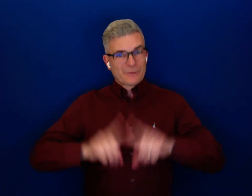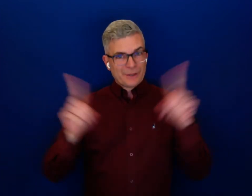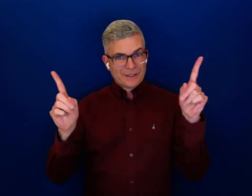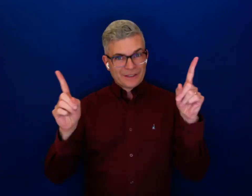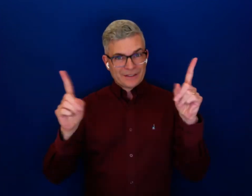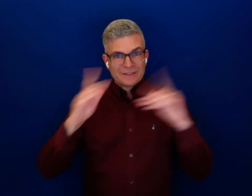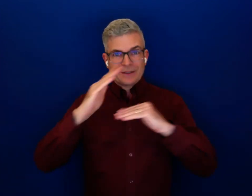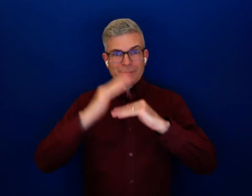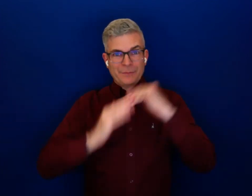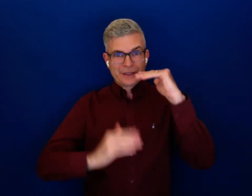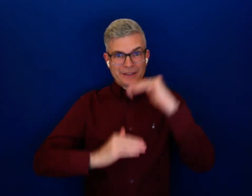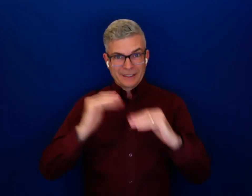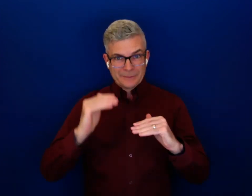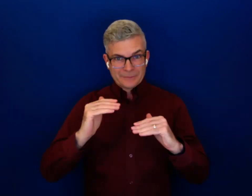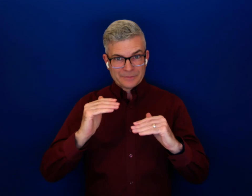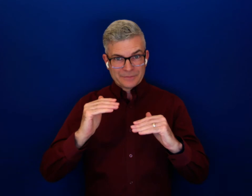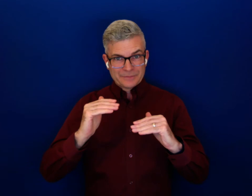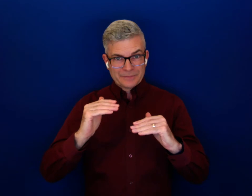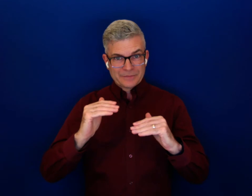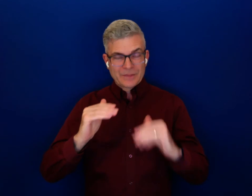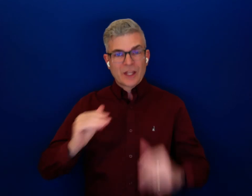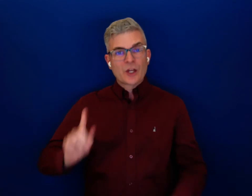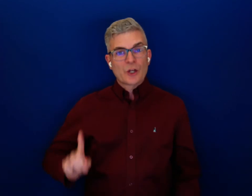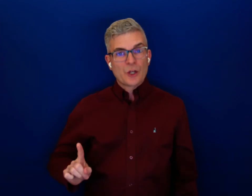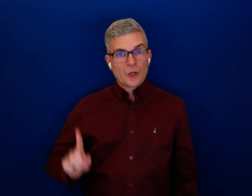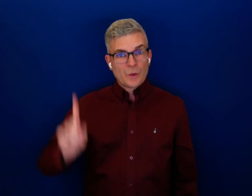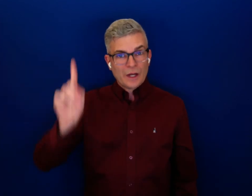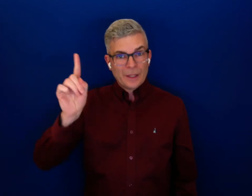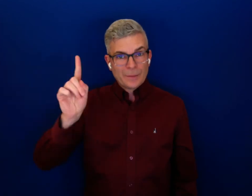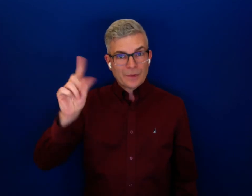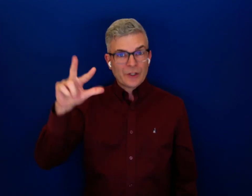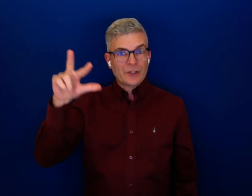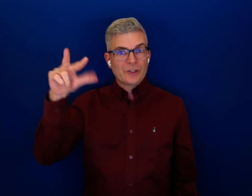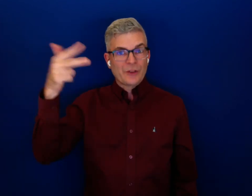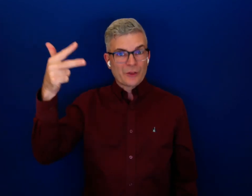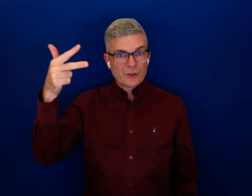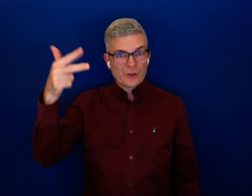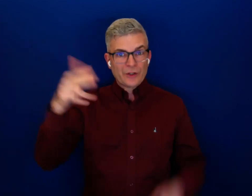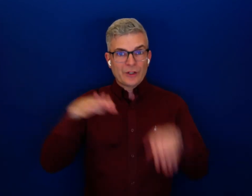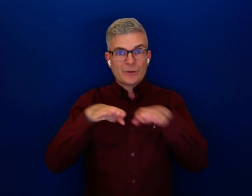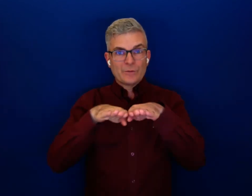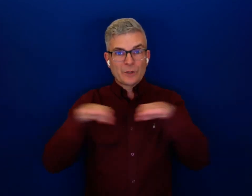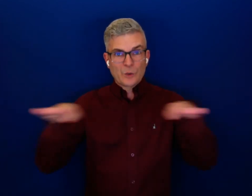Different building. Go up third floor,